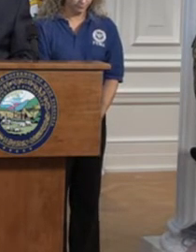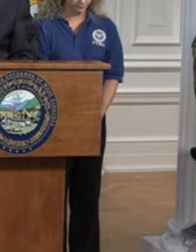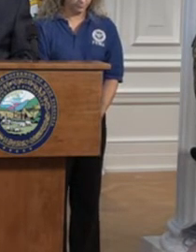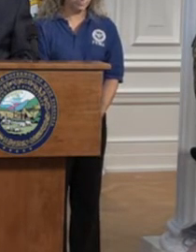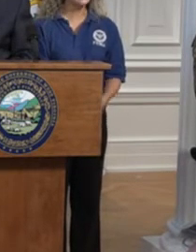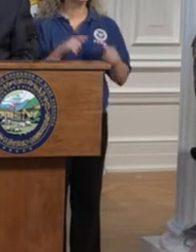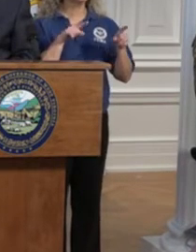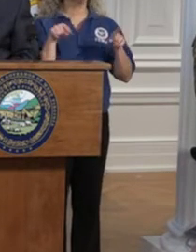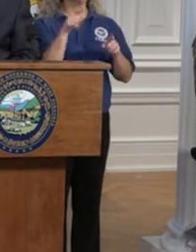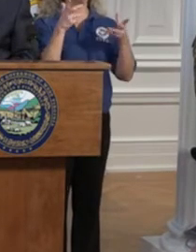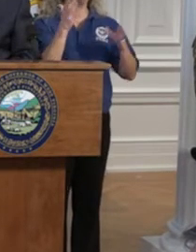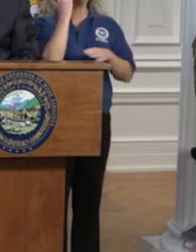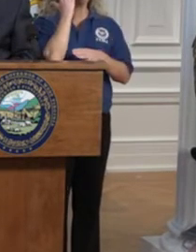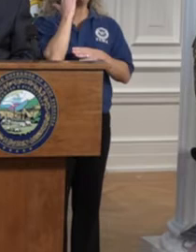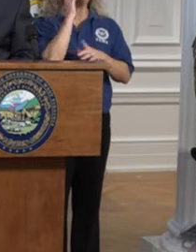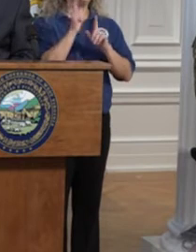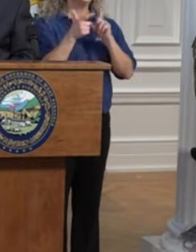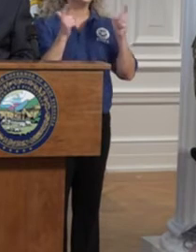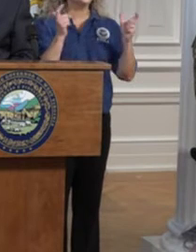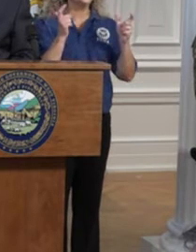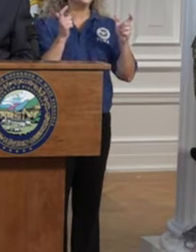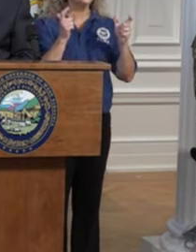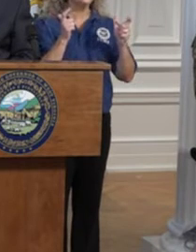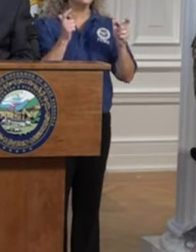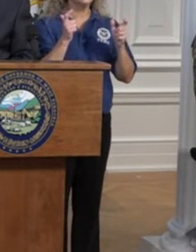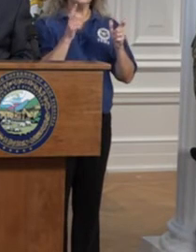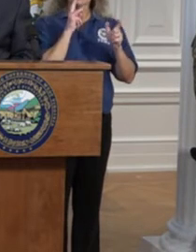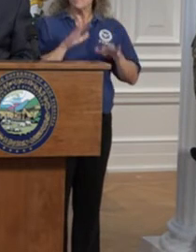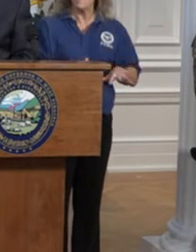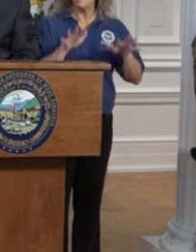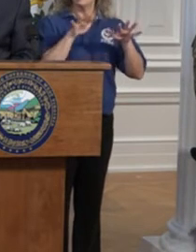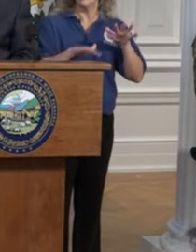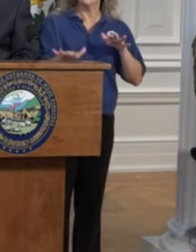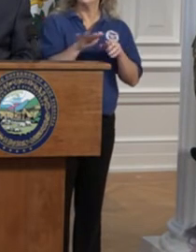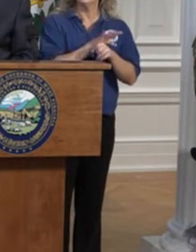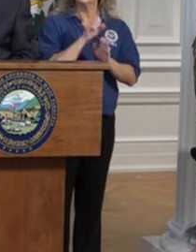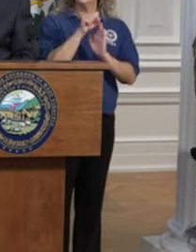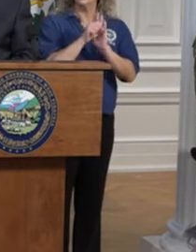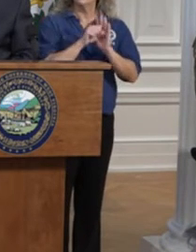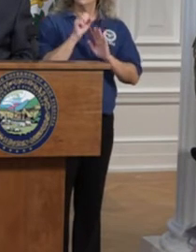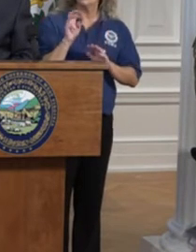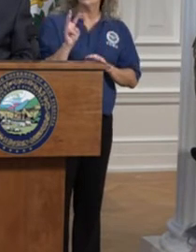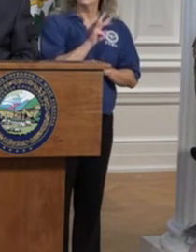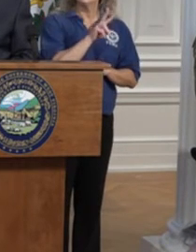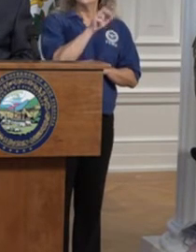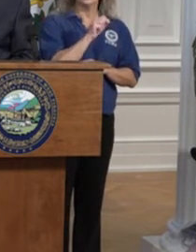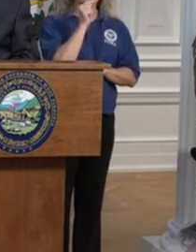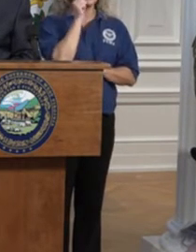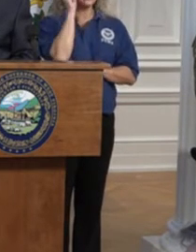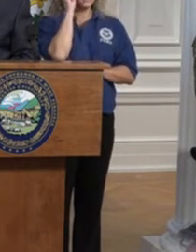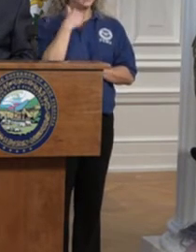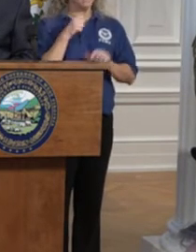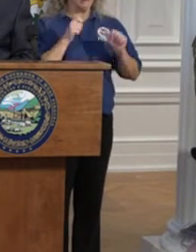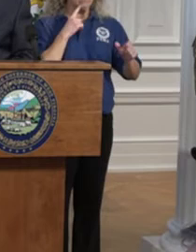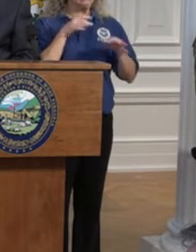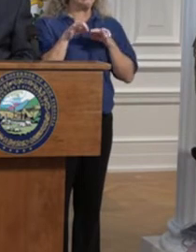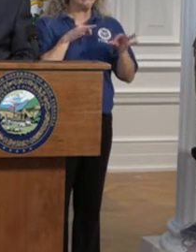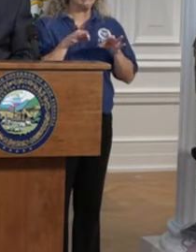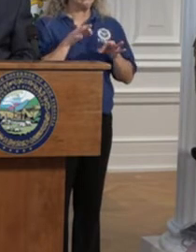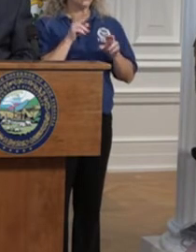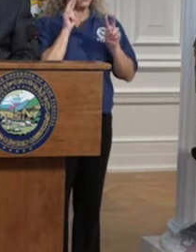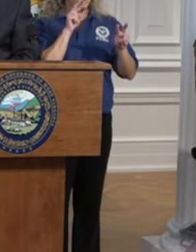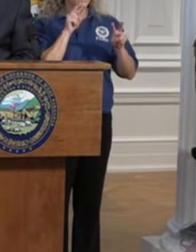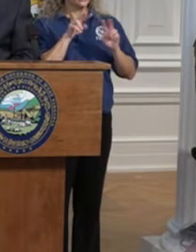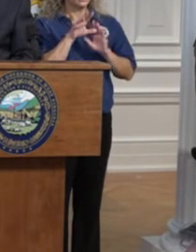As you all know, a huge sail blanketed nearly the entire state of West Virginia yesterday. I can tell you from watching the